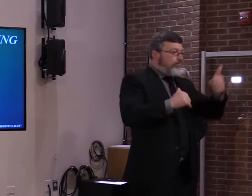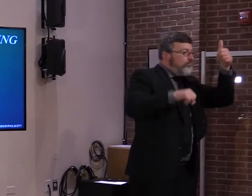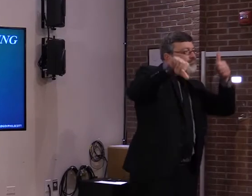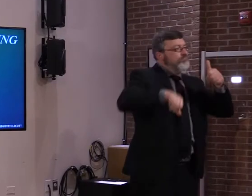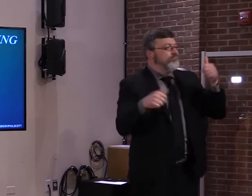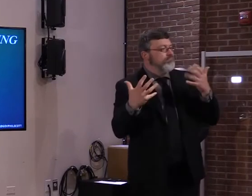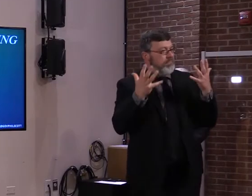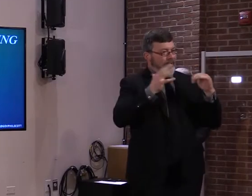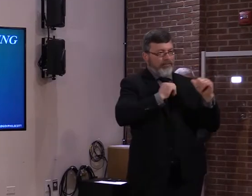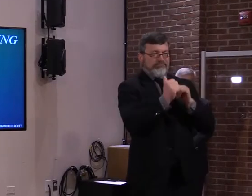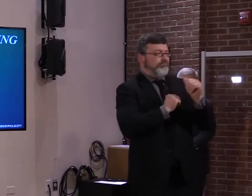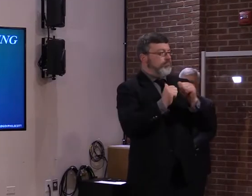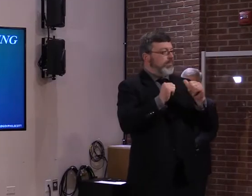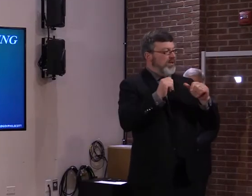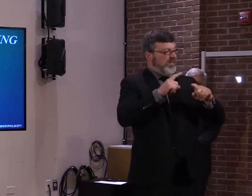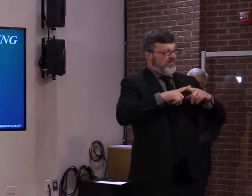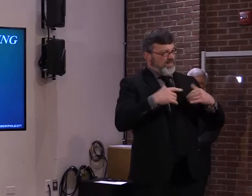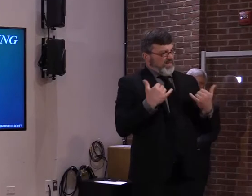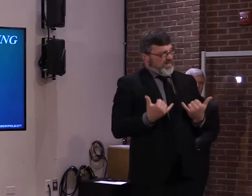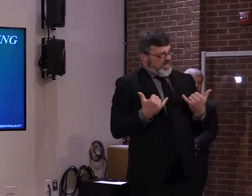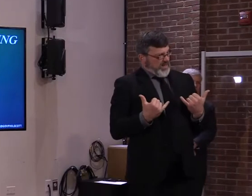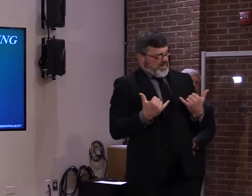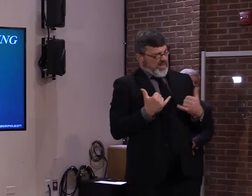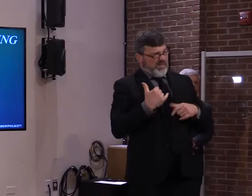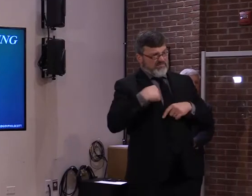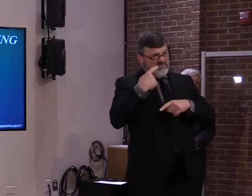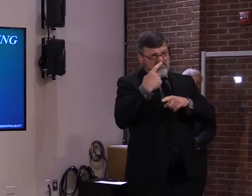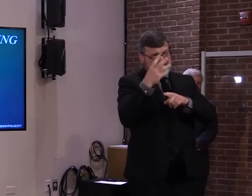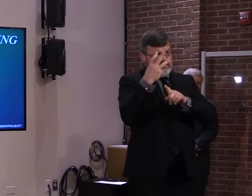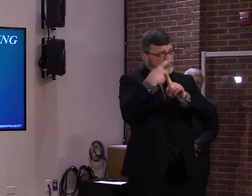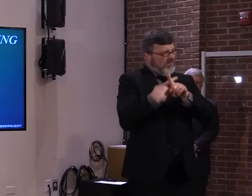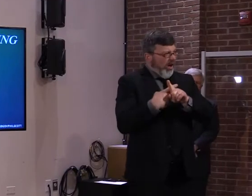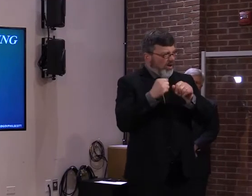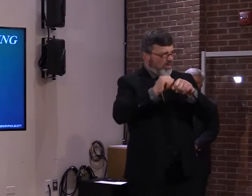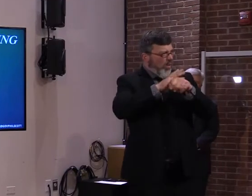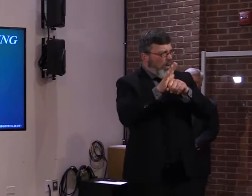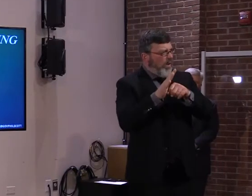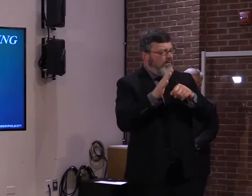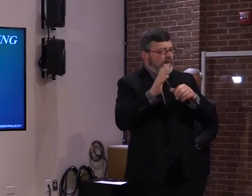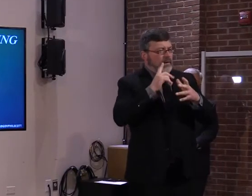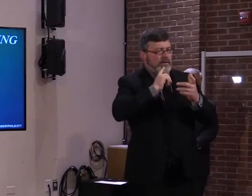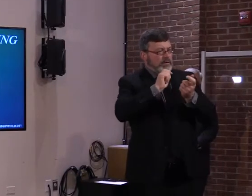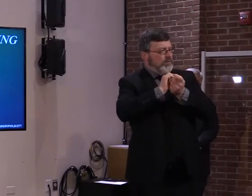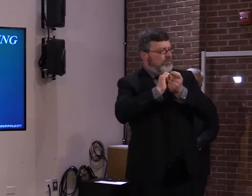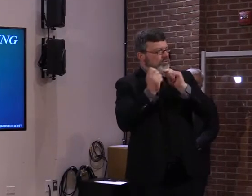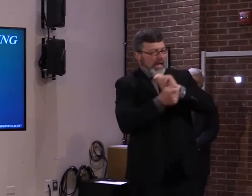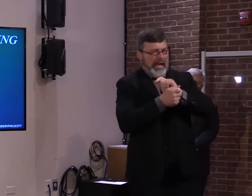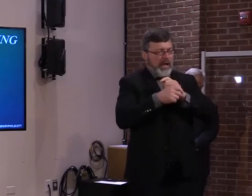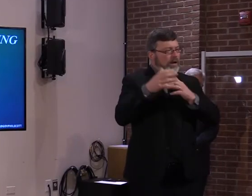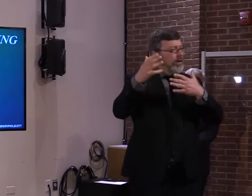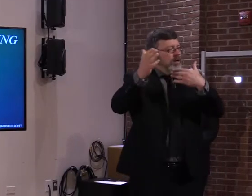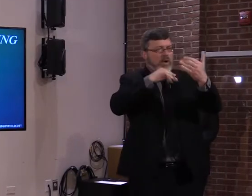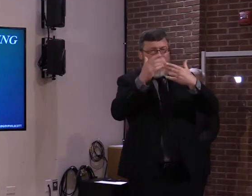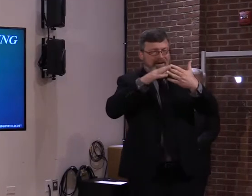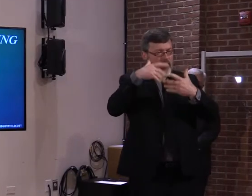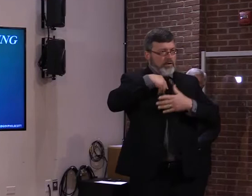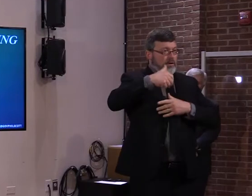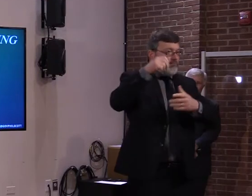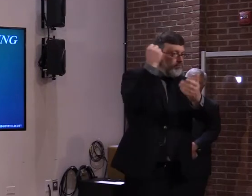but after what we've been through over the last 15 or 16 months, regardless of what happens, whether they're overridden or